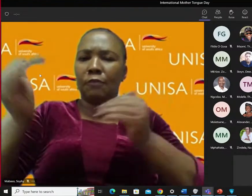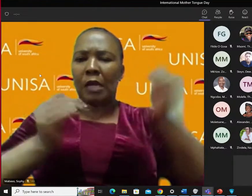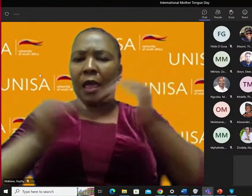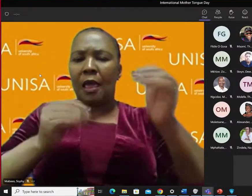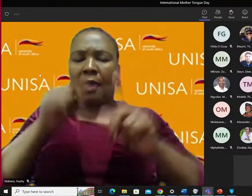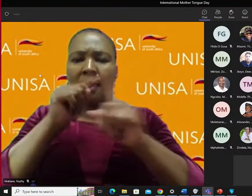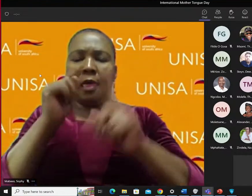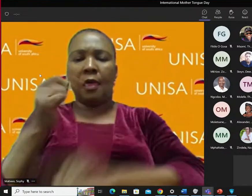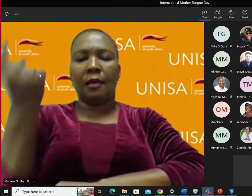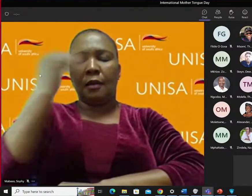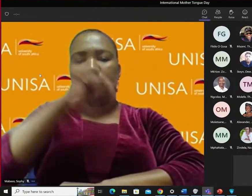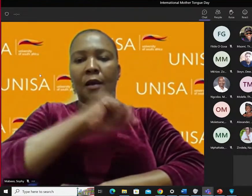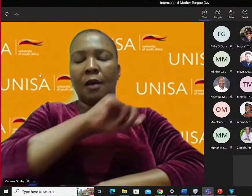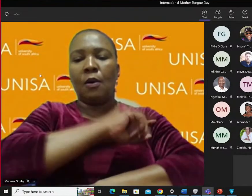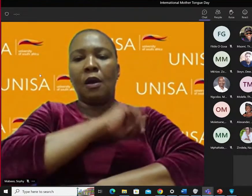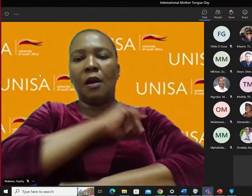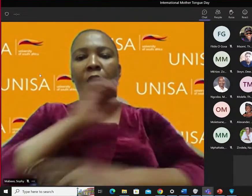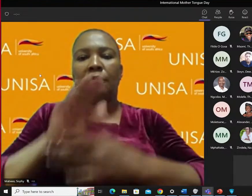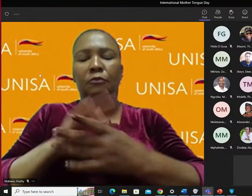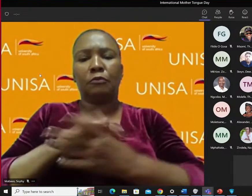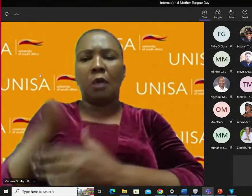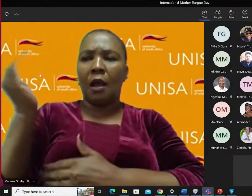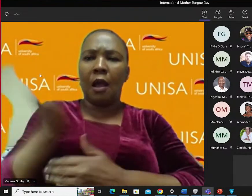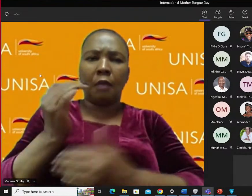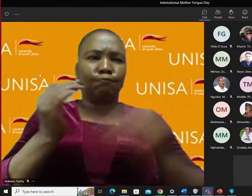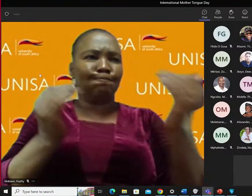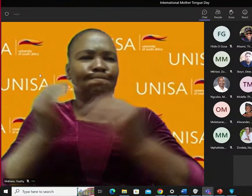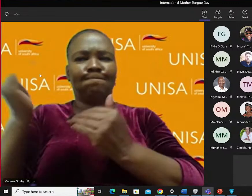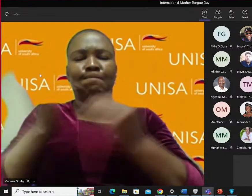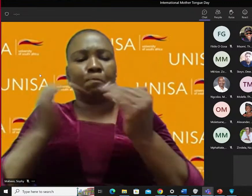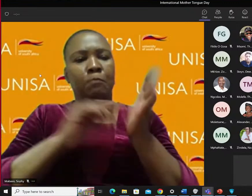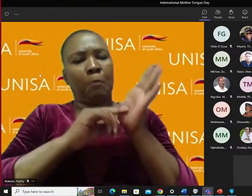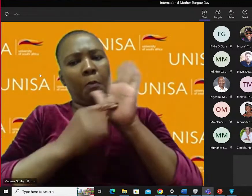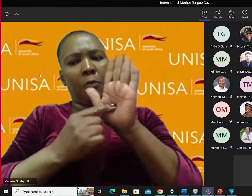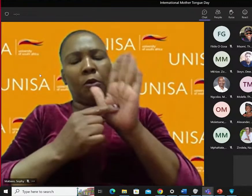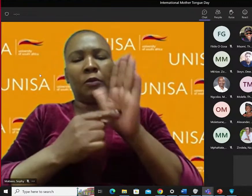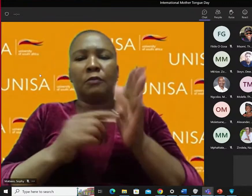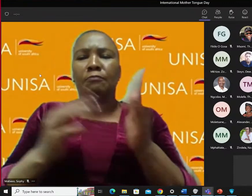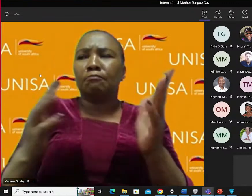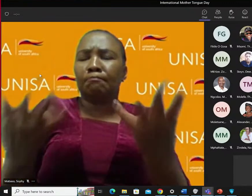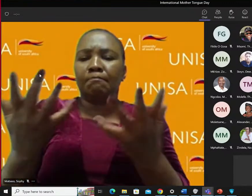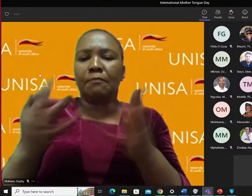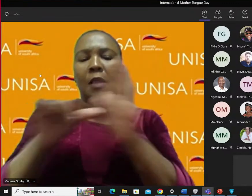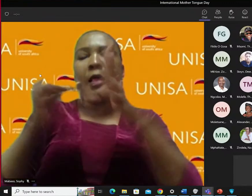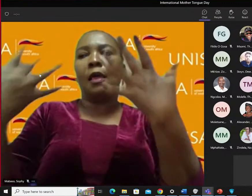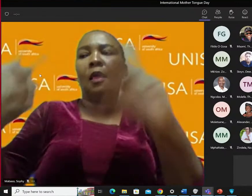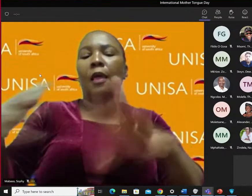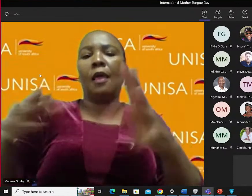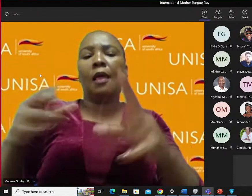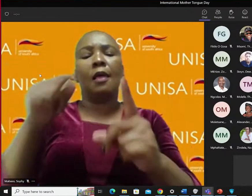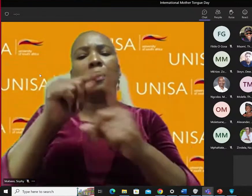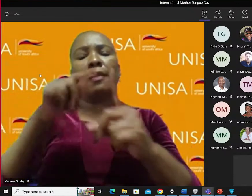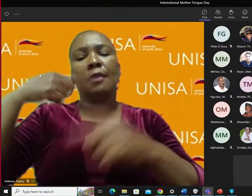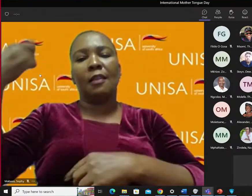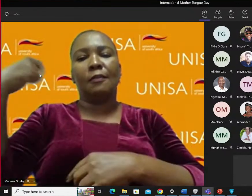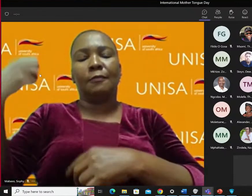so that we can come and showcase the significance of our languages.